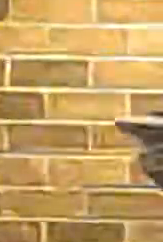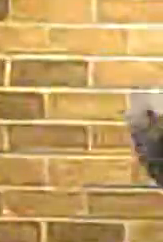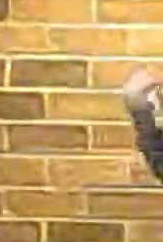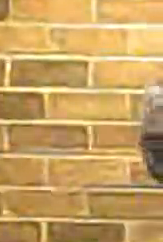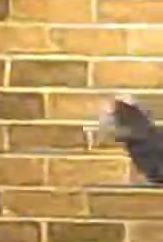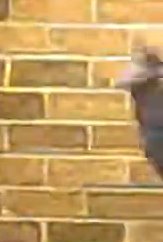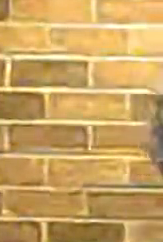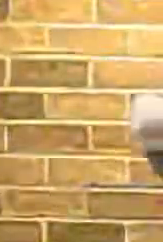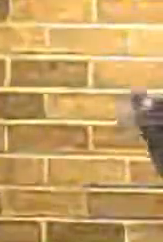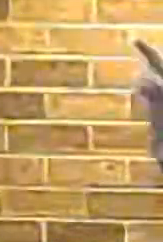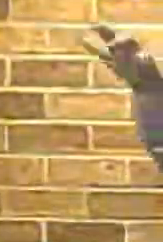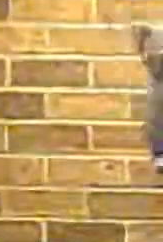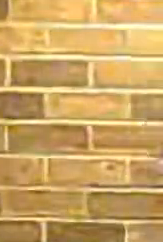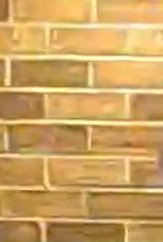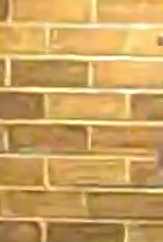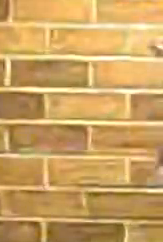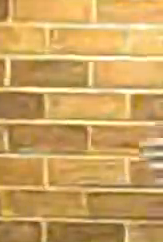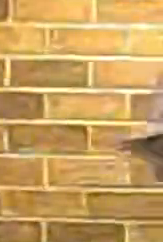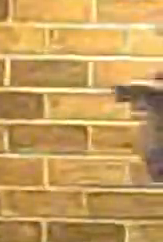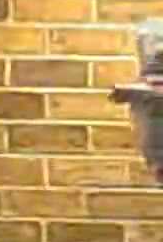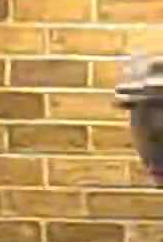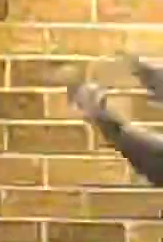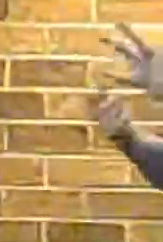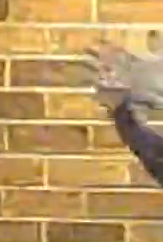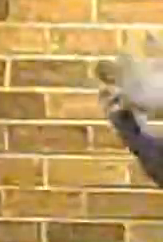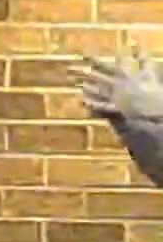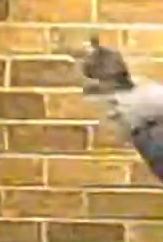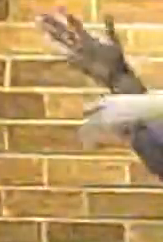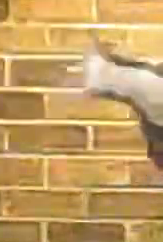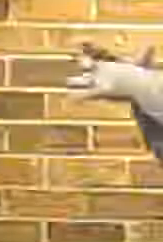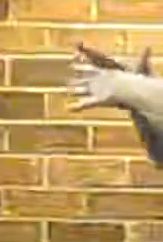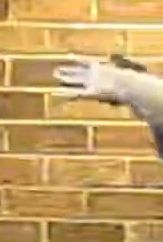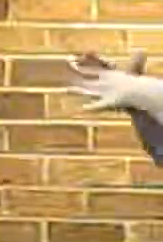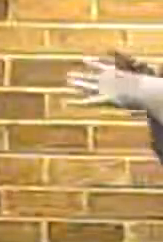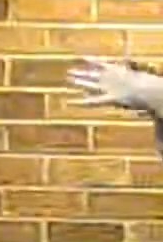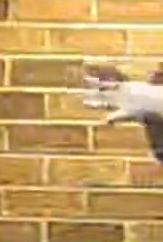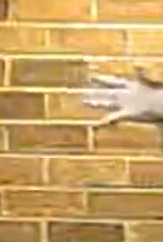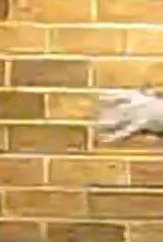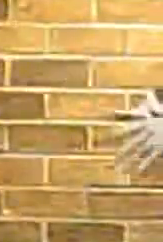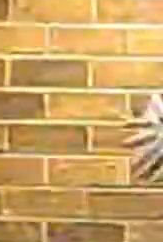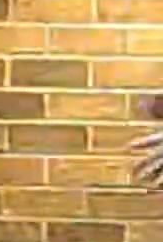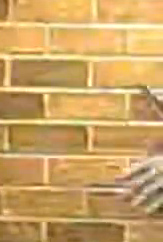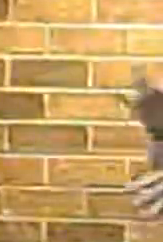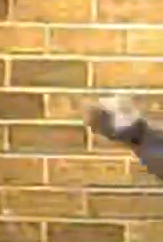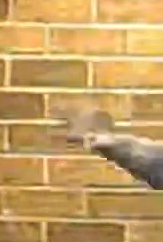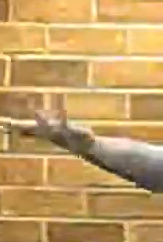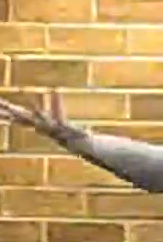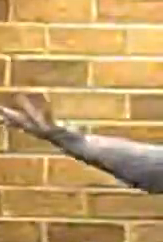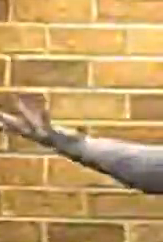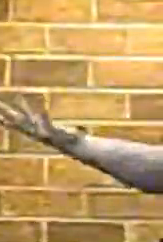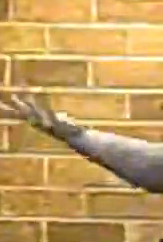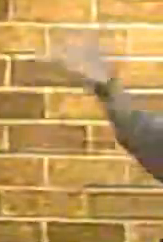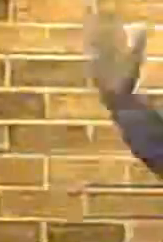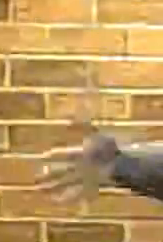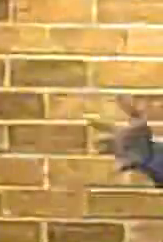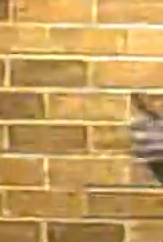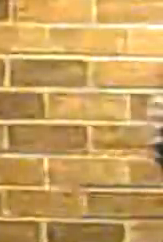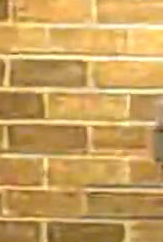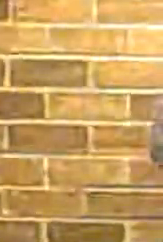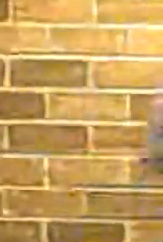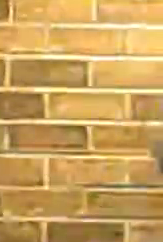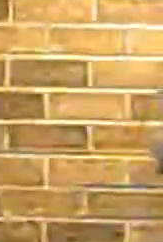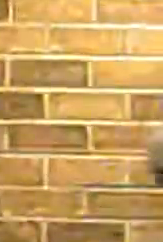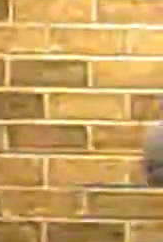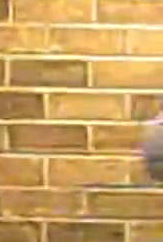choice. Let me know back elsewhere. We don't have a choice. We have to trust you to go and do the right thing